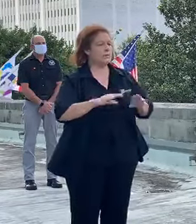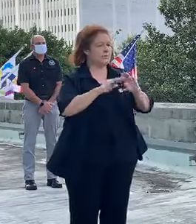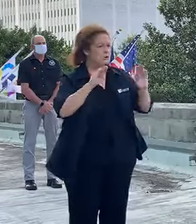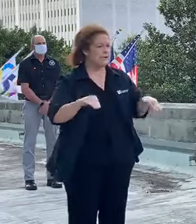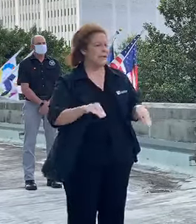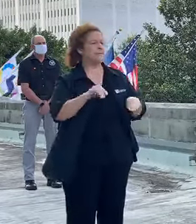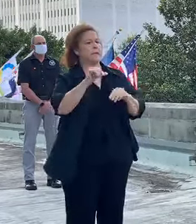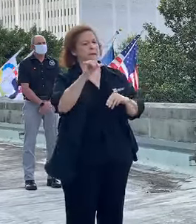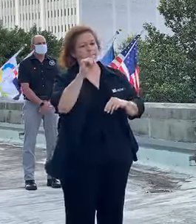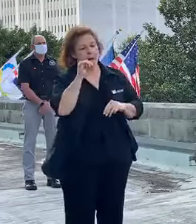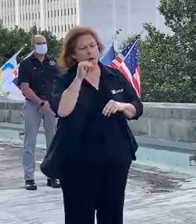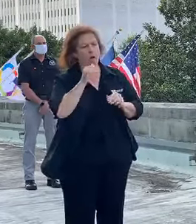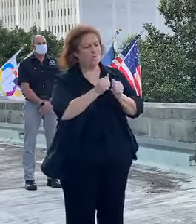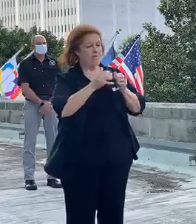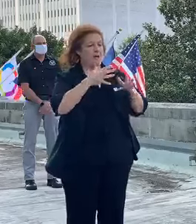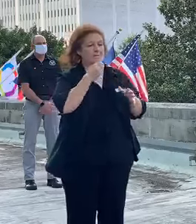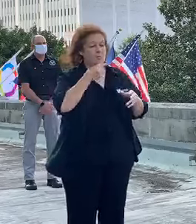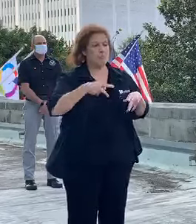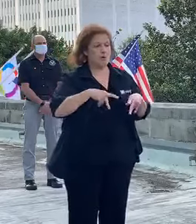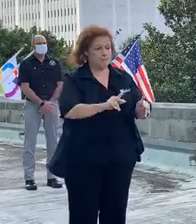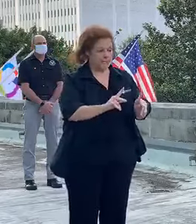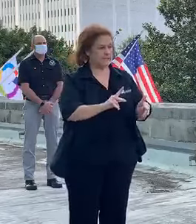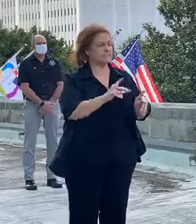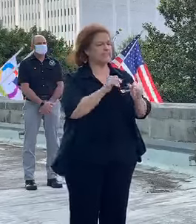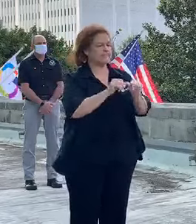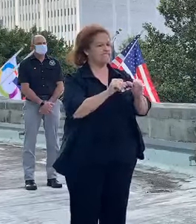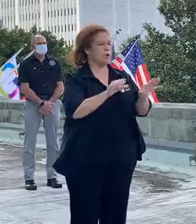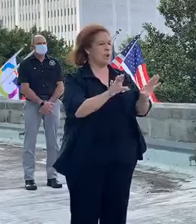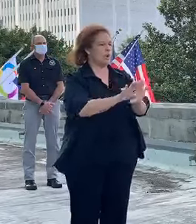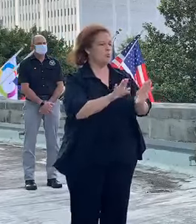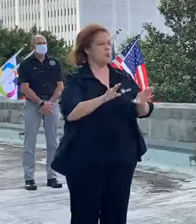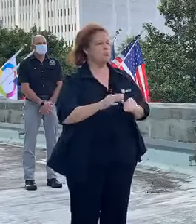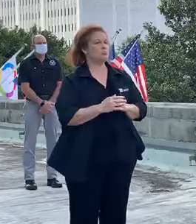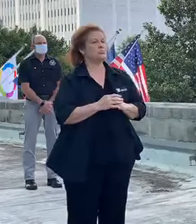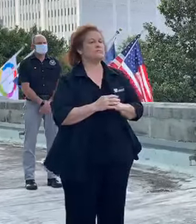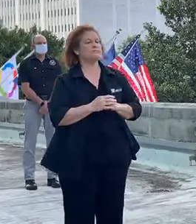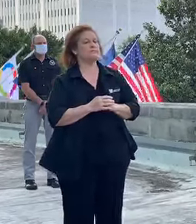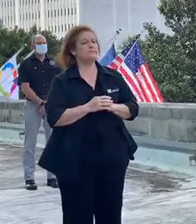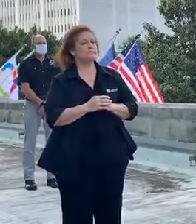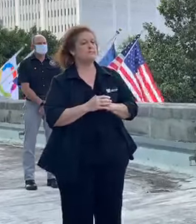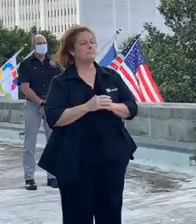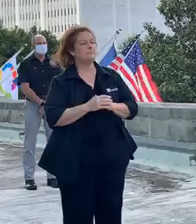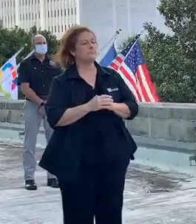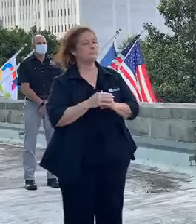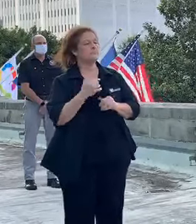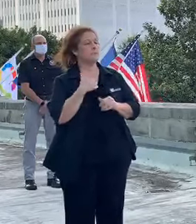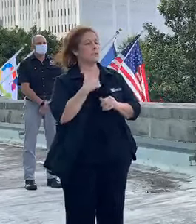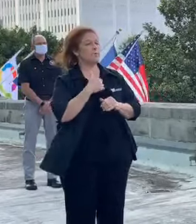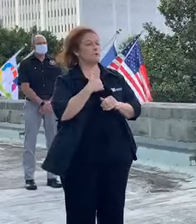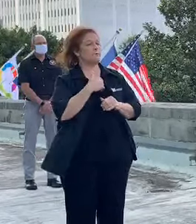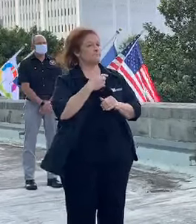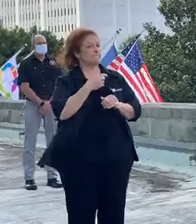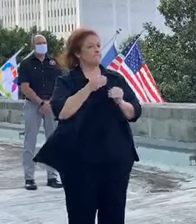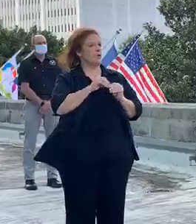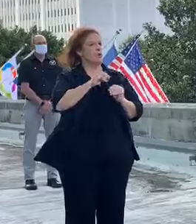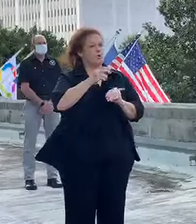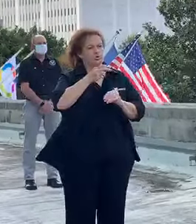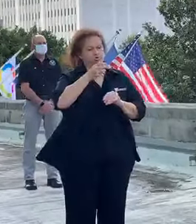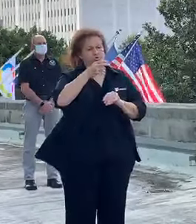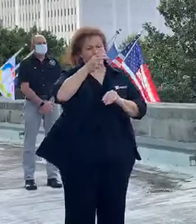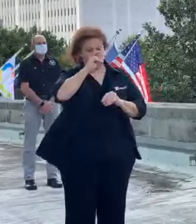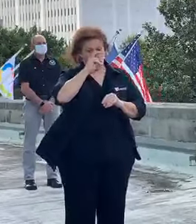and bars without food permits will remain closed. We are taking extra restrictions